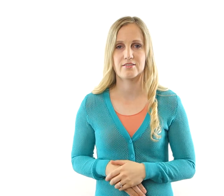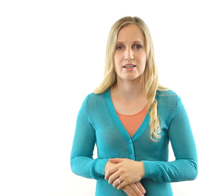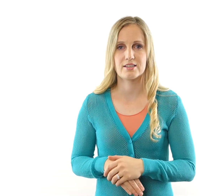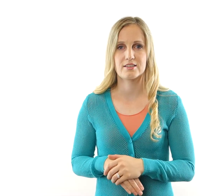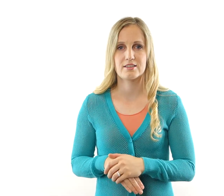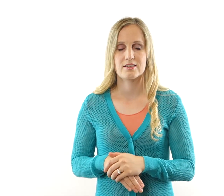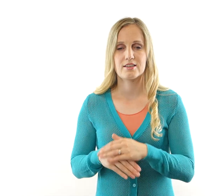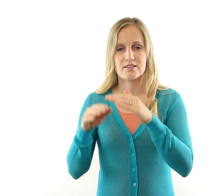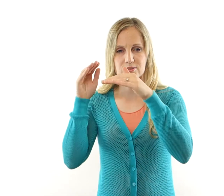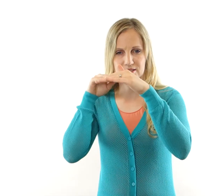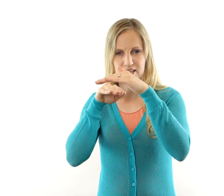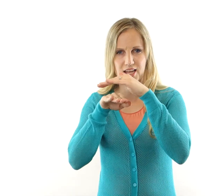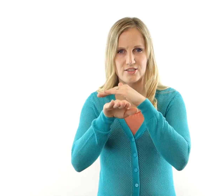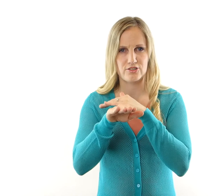right? So it's like enter.